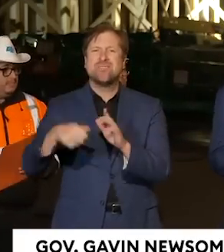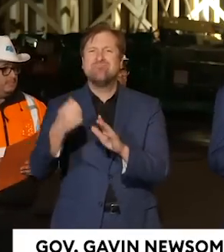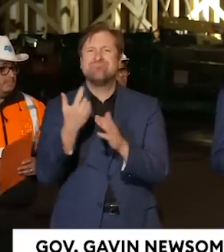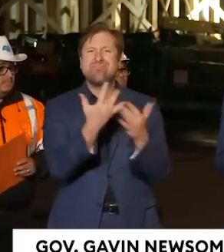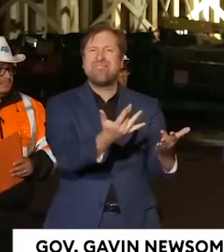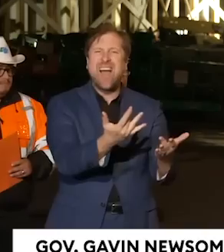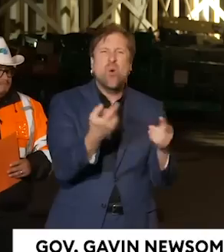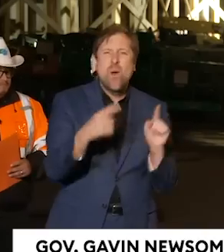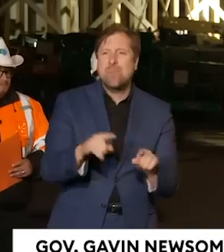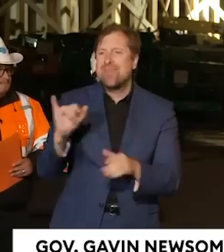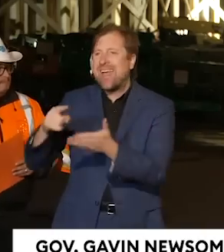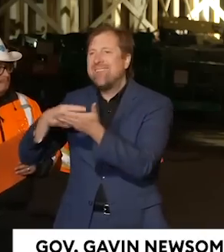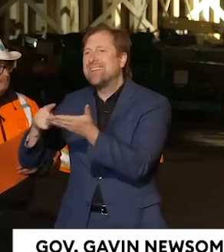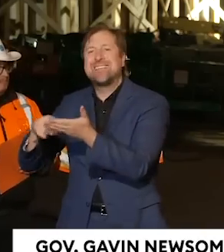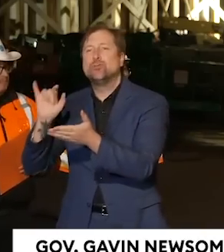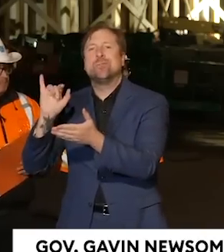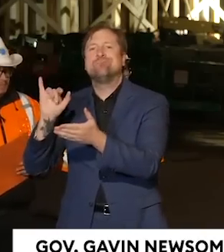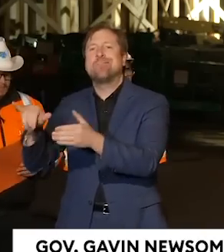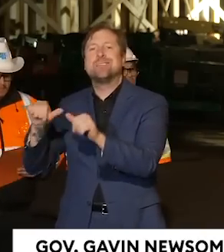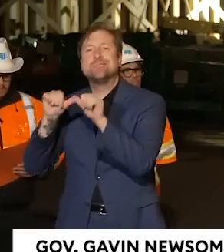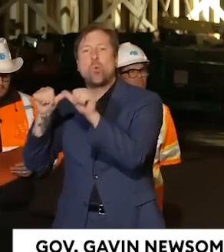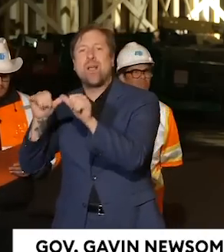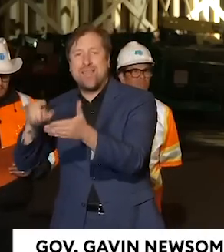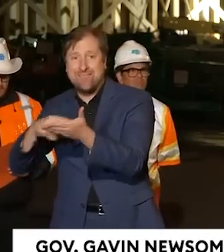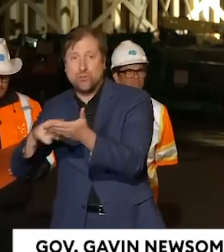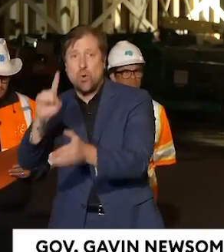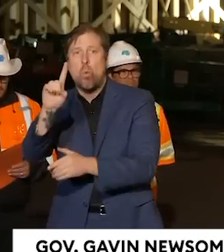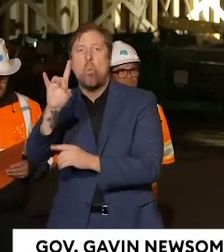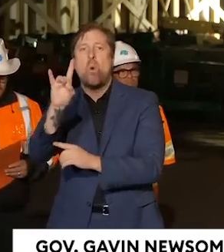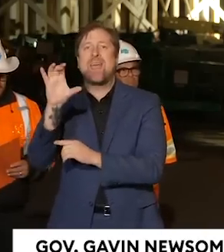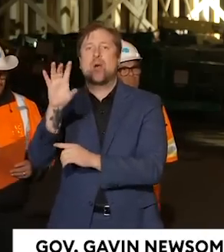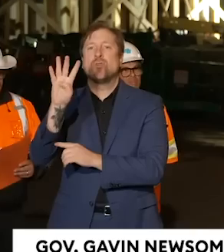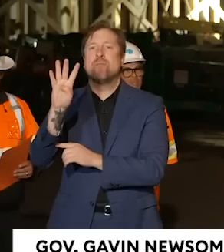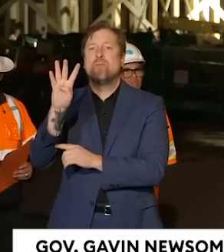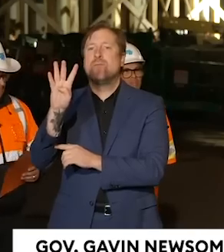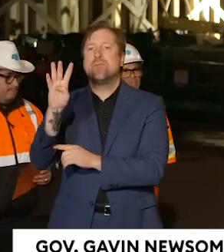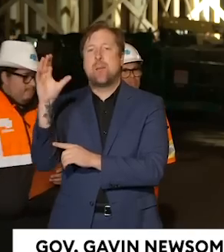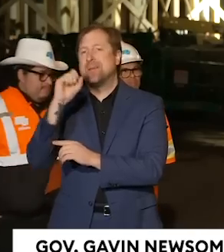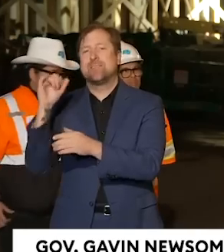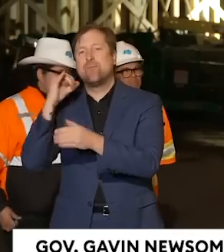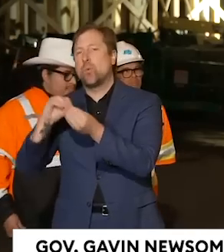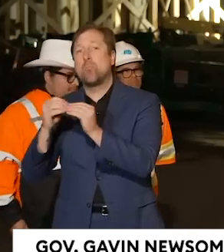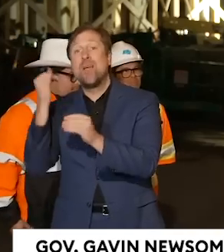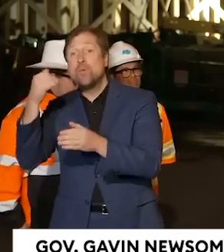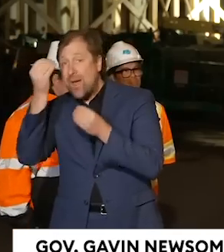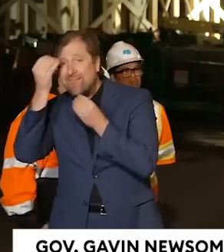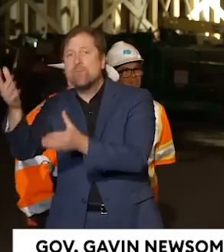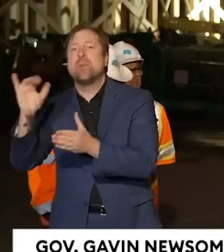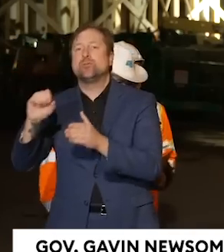No, on the arson investigation, it's ongoing. And I'll remind everybody, 1-800-468-4408, if you have any information, can